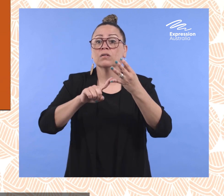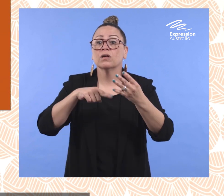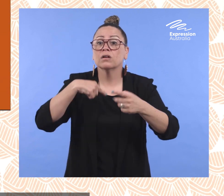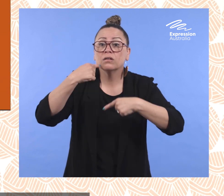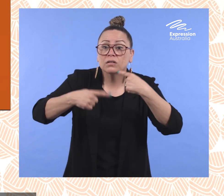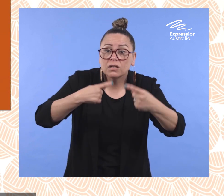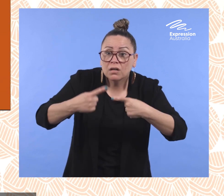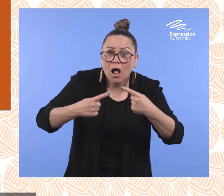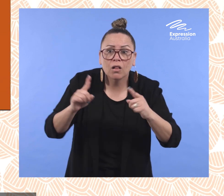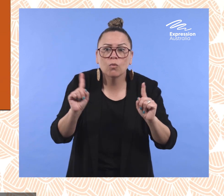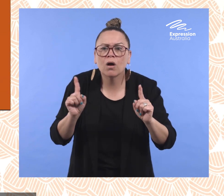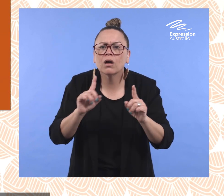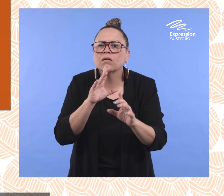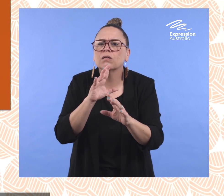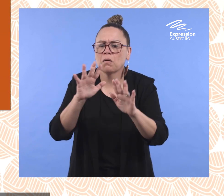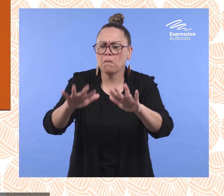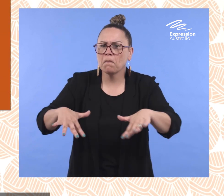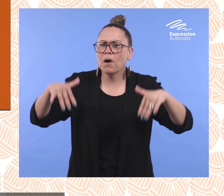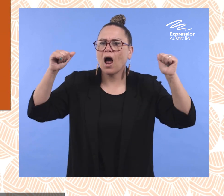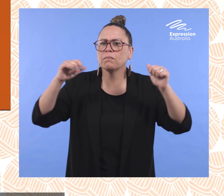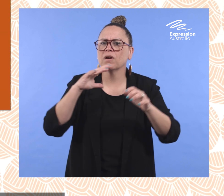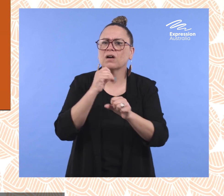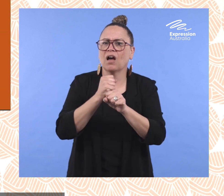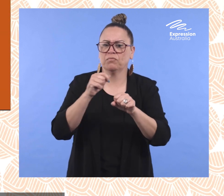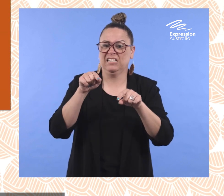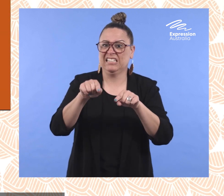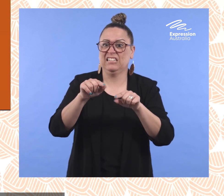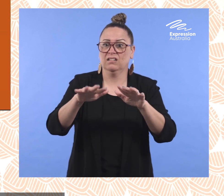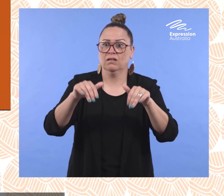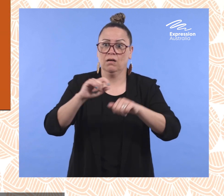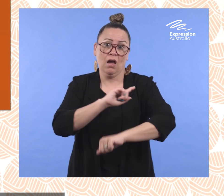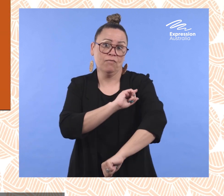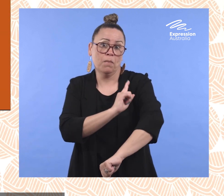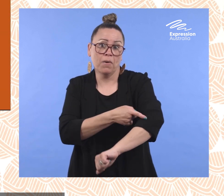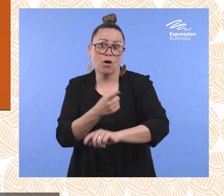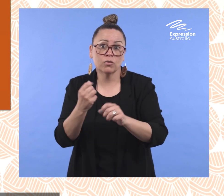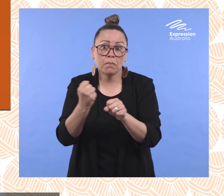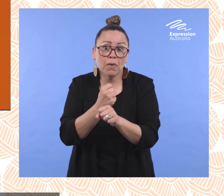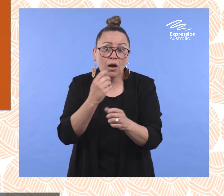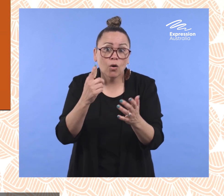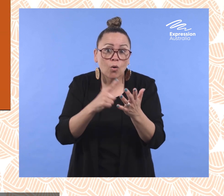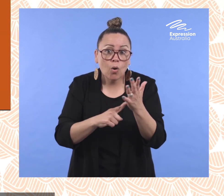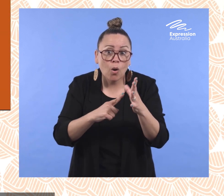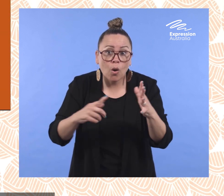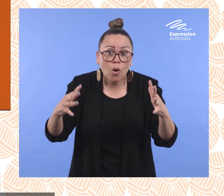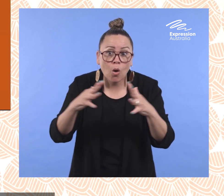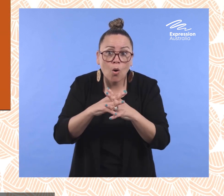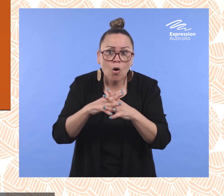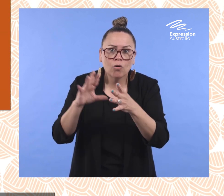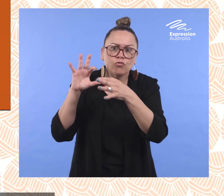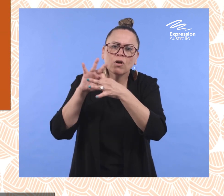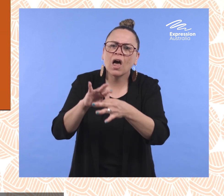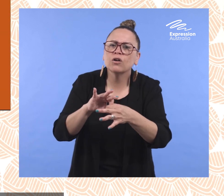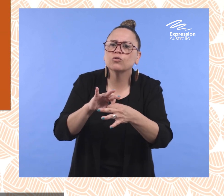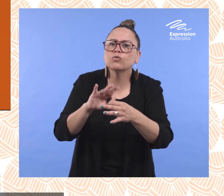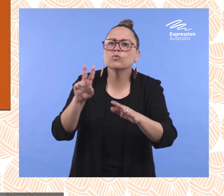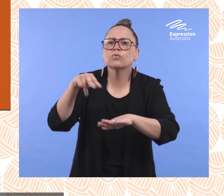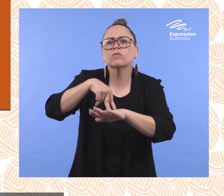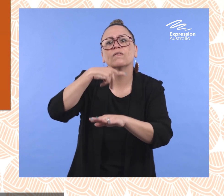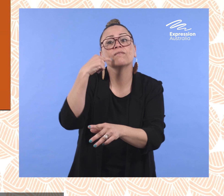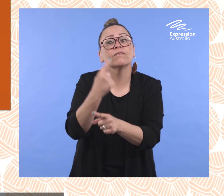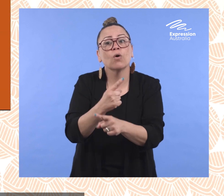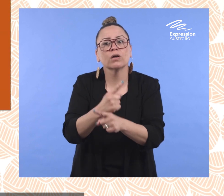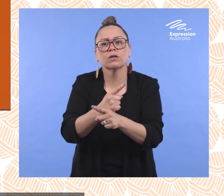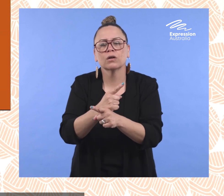the Parliament shall, subject to this Constitution, have power to make laws with respect to matters relating to the voice, including